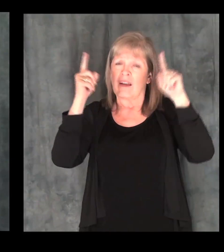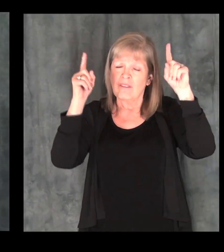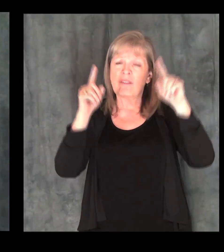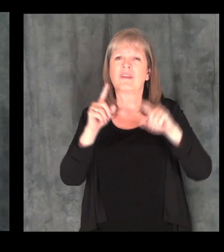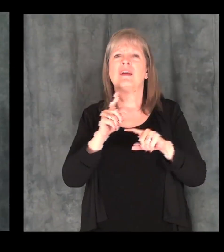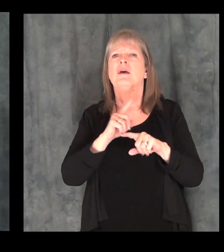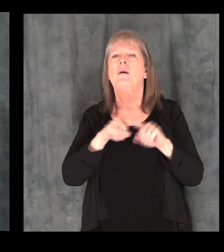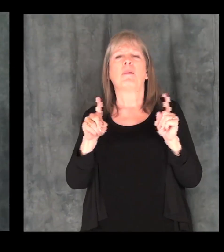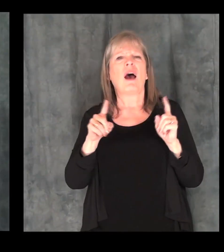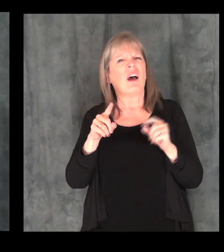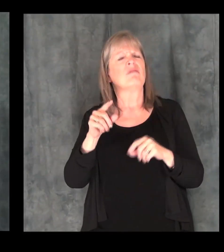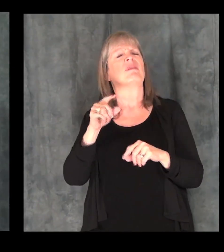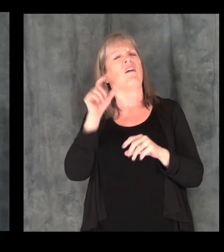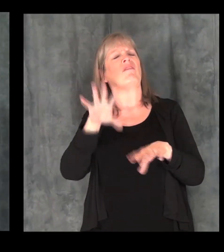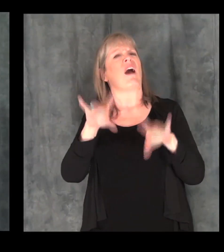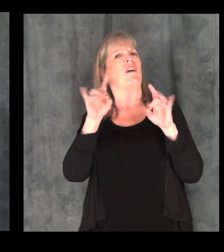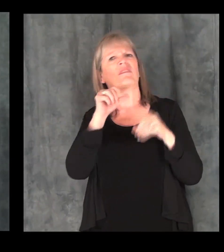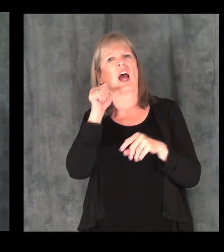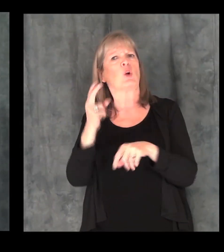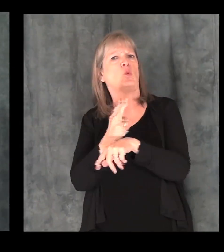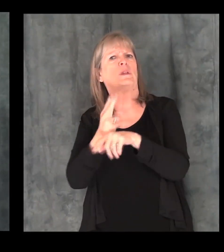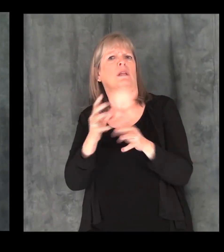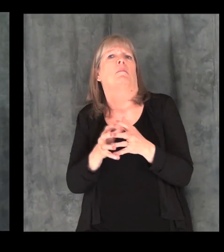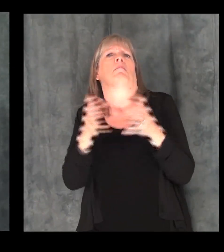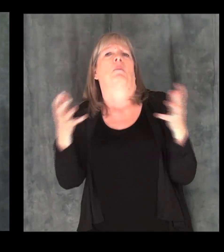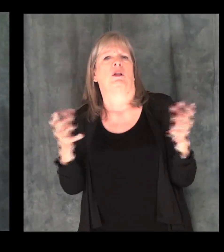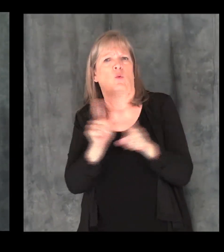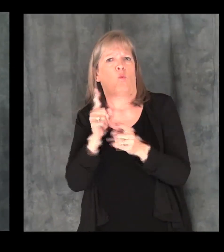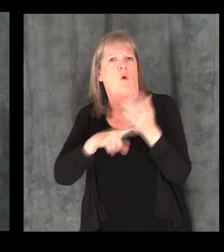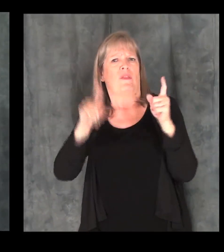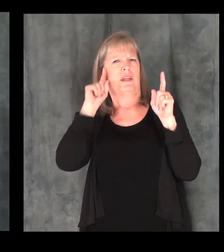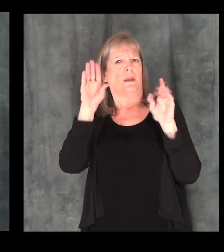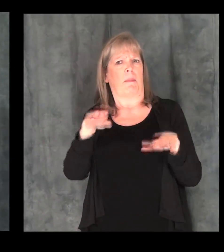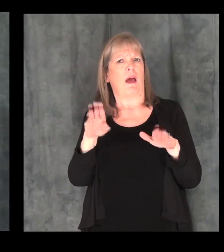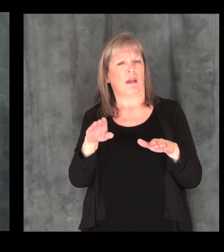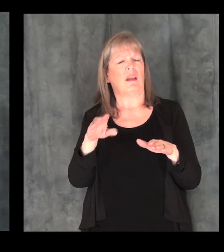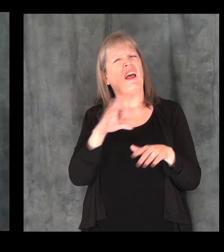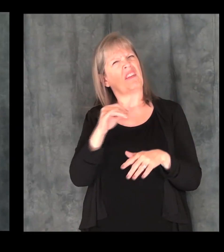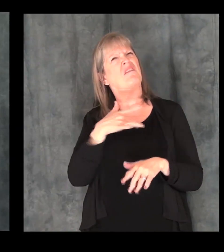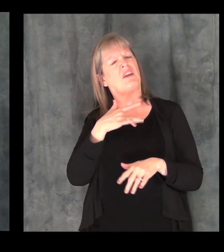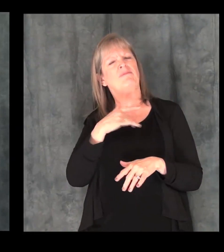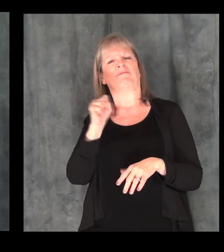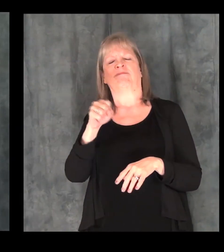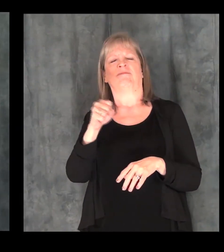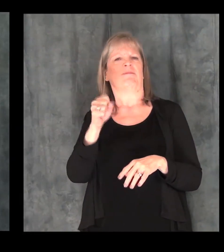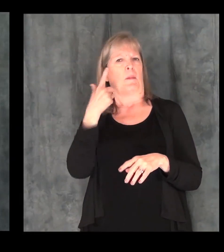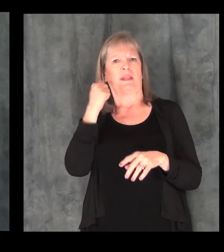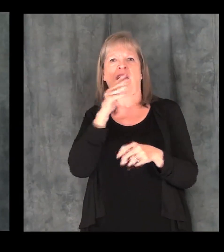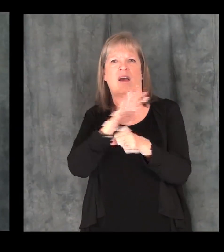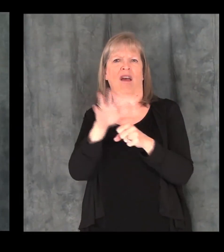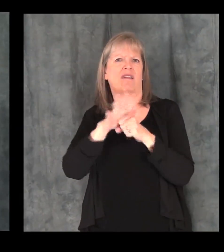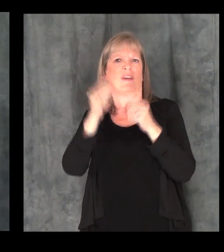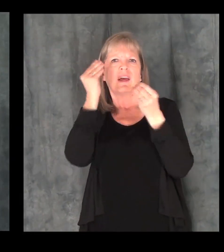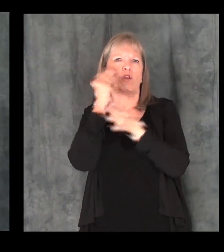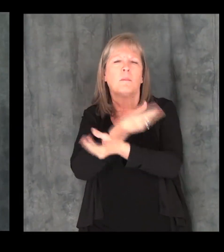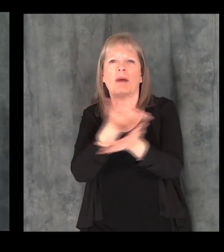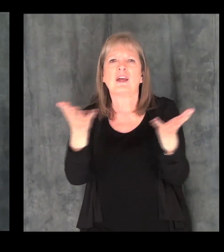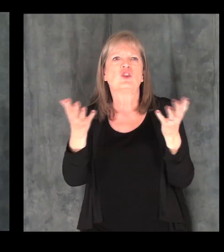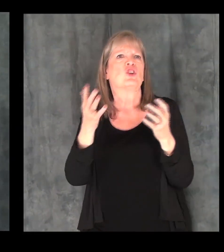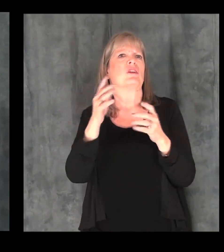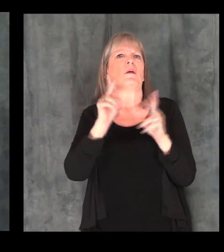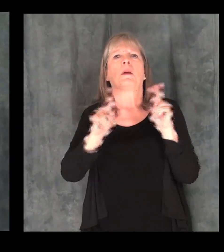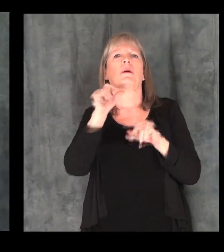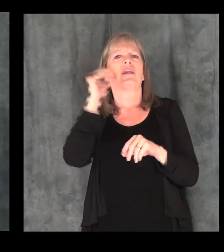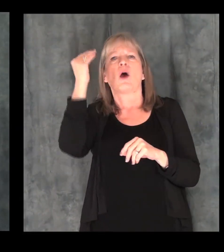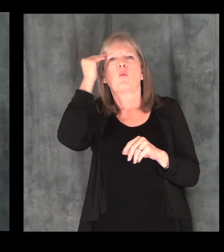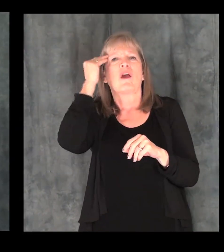taken up as much as they expected, and they thought that that was probably due to lack of information or lack of awareness,